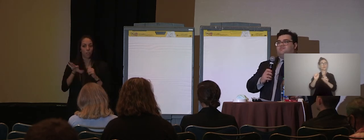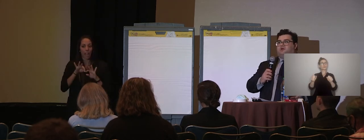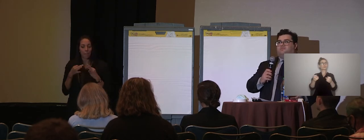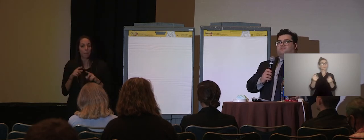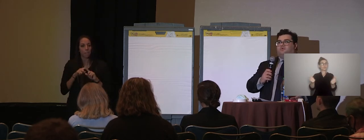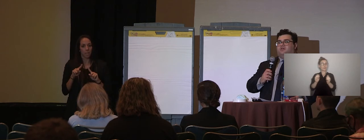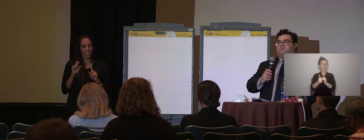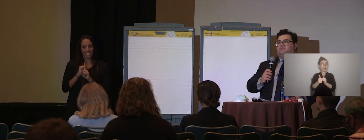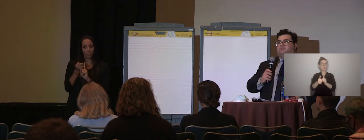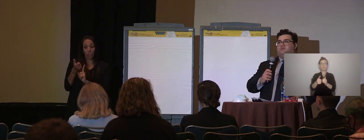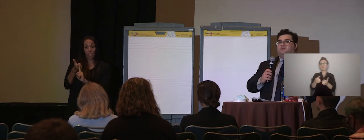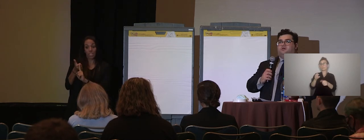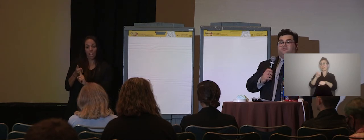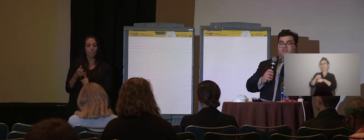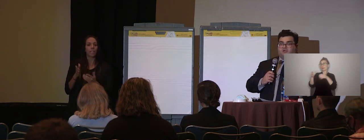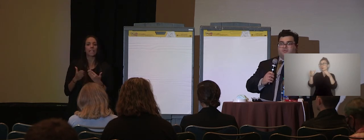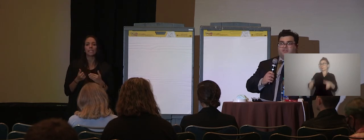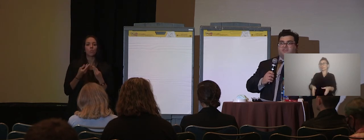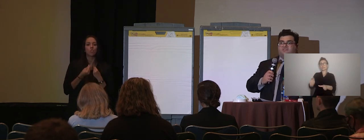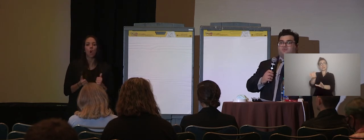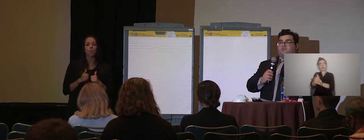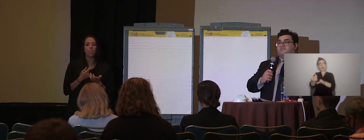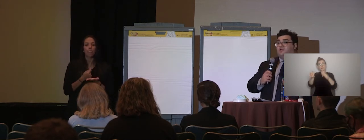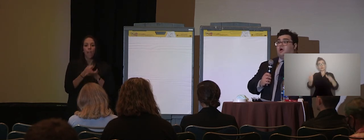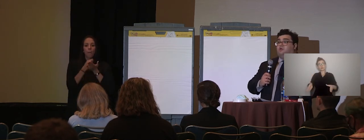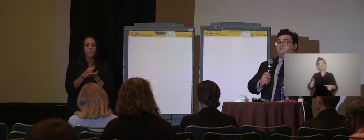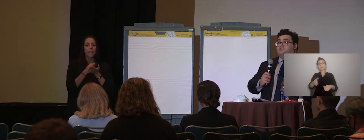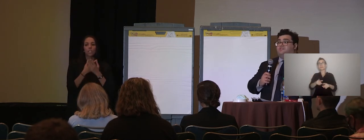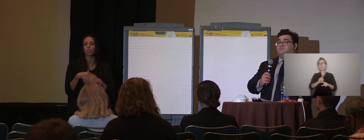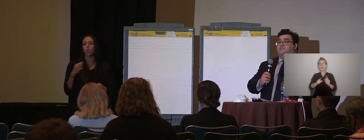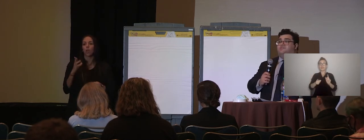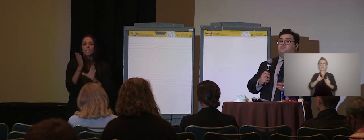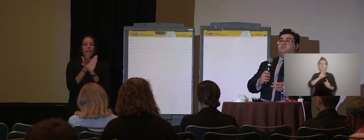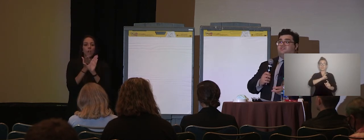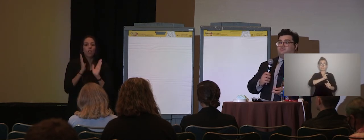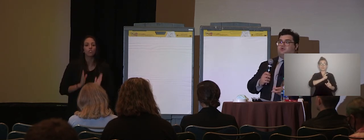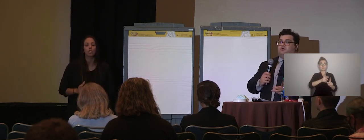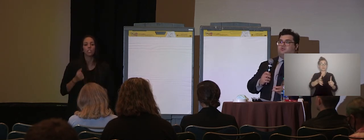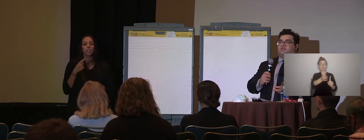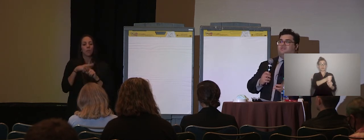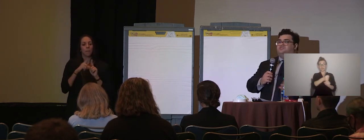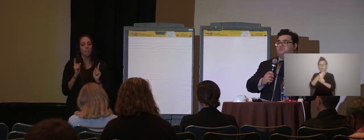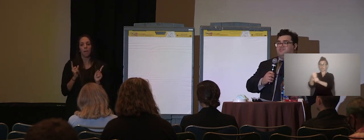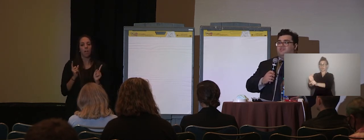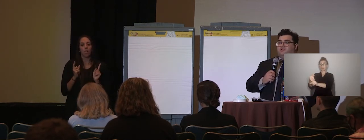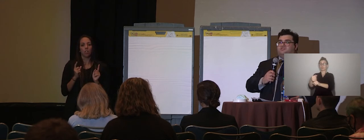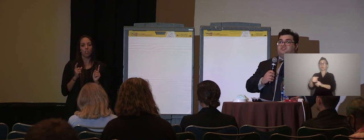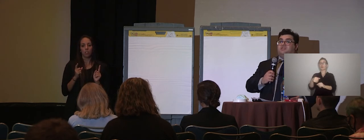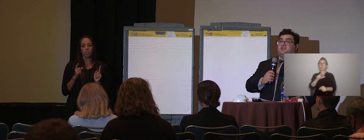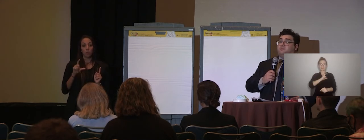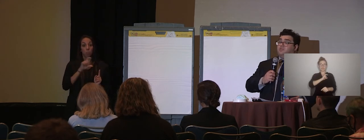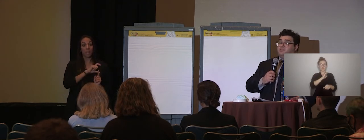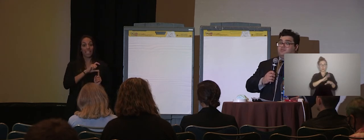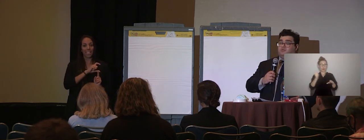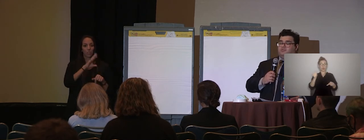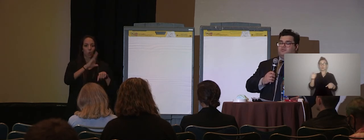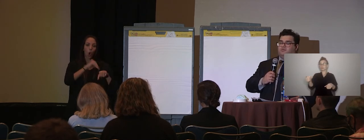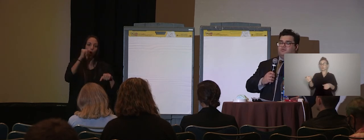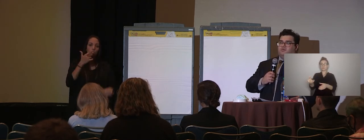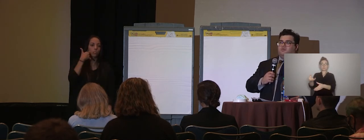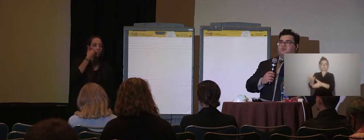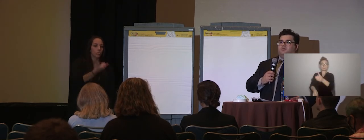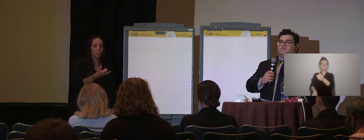easily resolved with a therapist or a psychologist, but instead the police were called and she ended up being